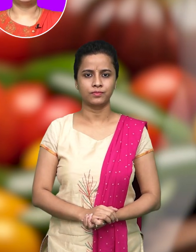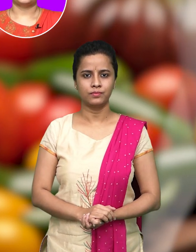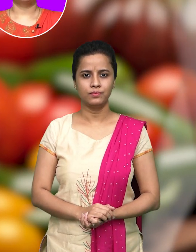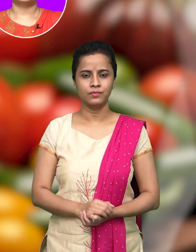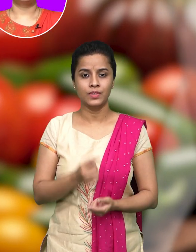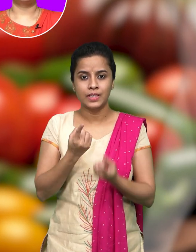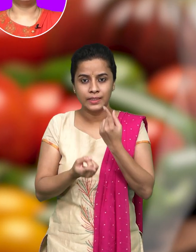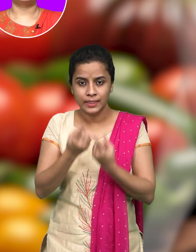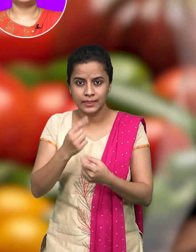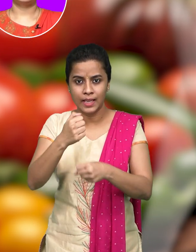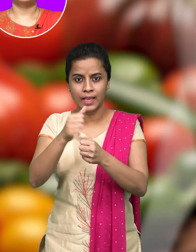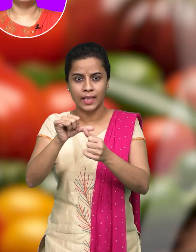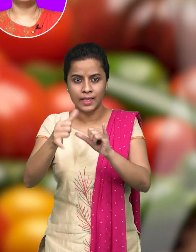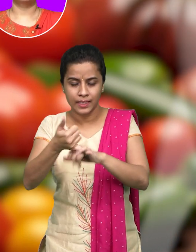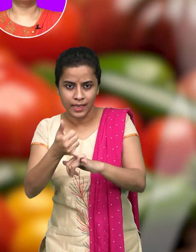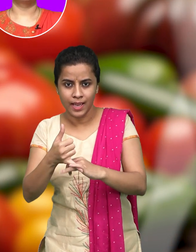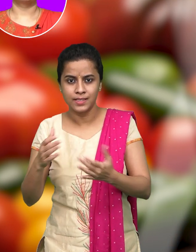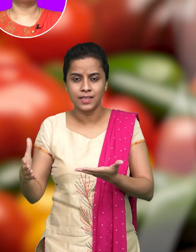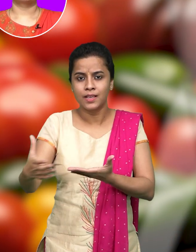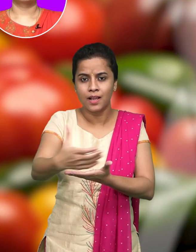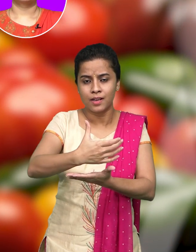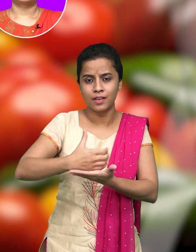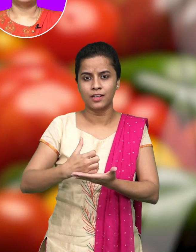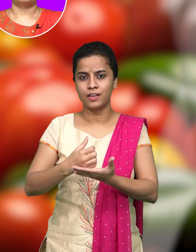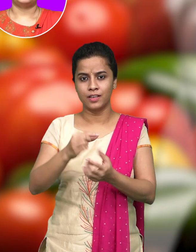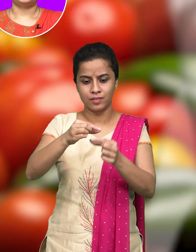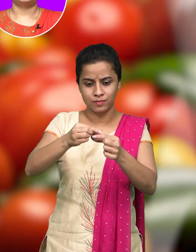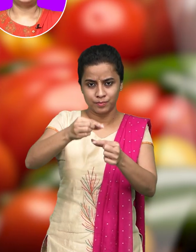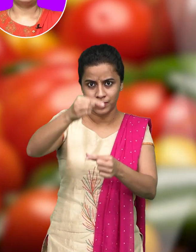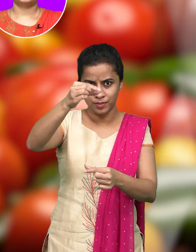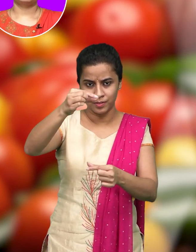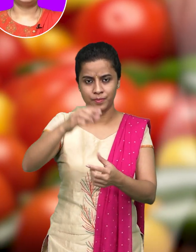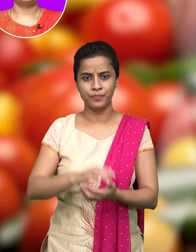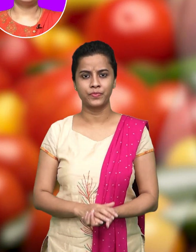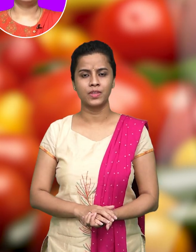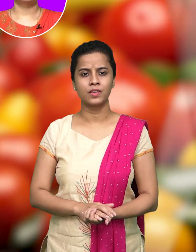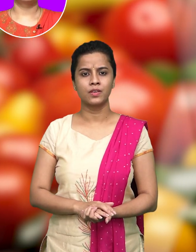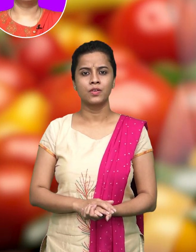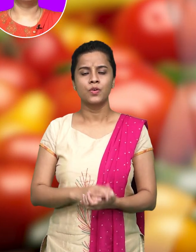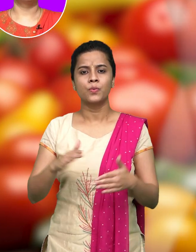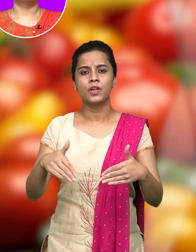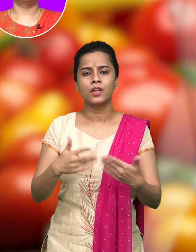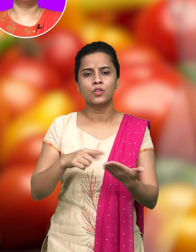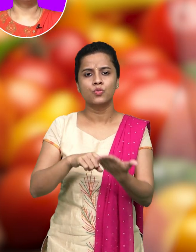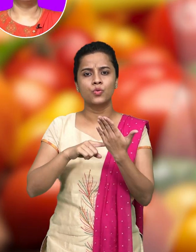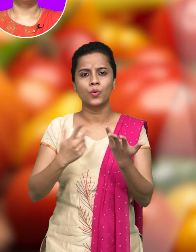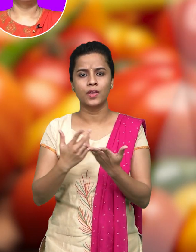Testing the gas collected in the test tubes by introducing splinters